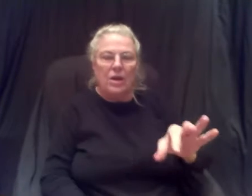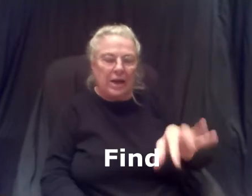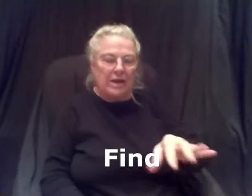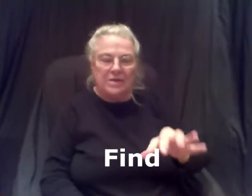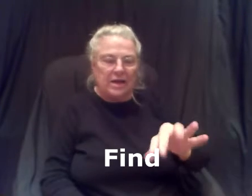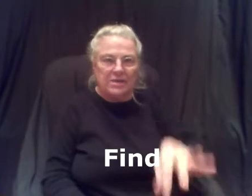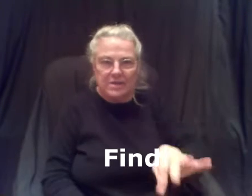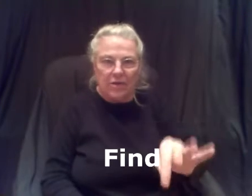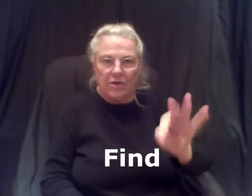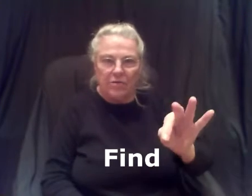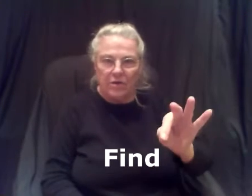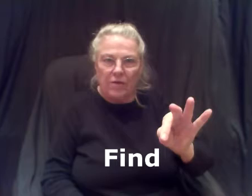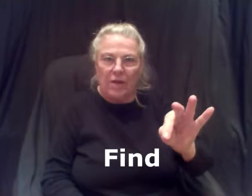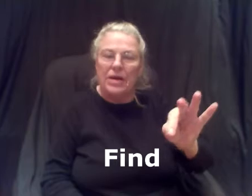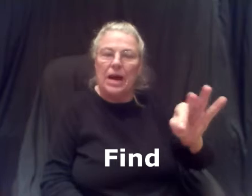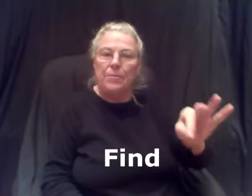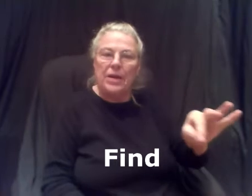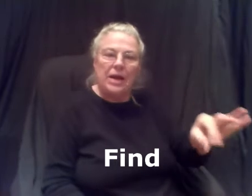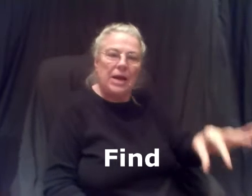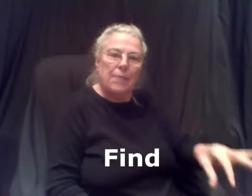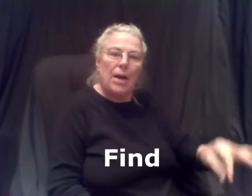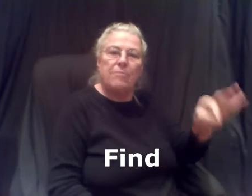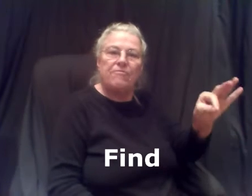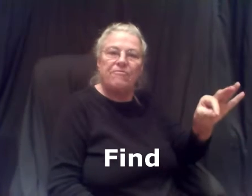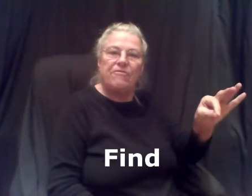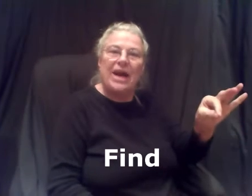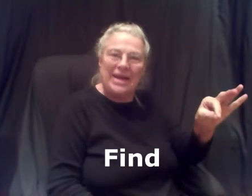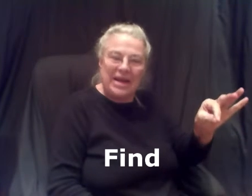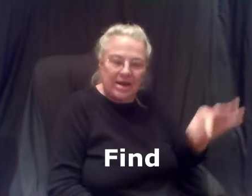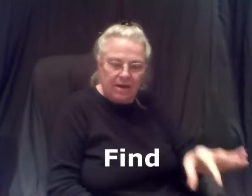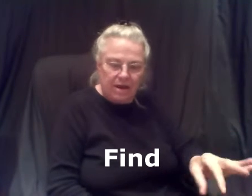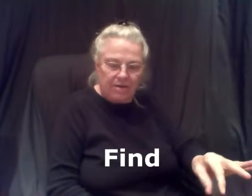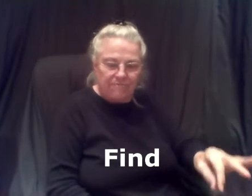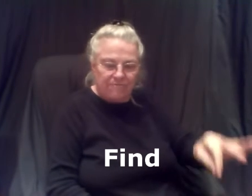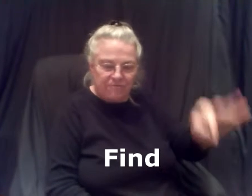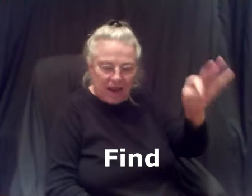It's like it's down there on the ground and I pick it up. I'm finding it. Found.